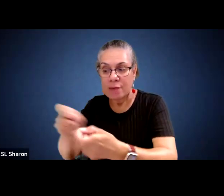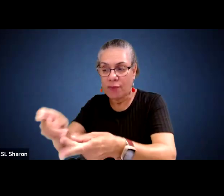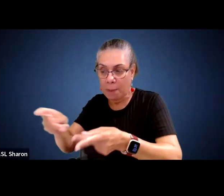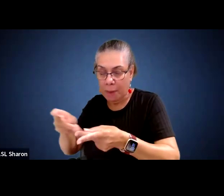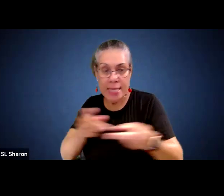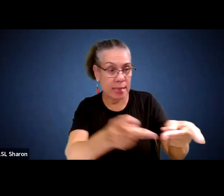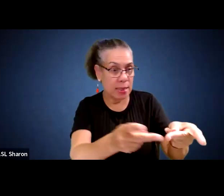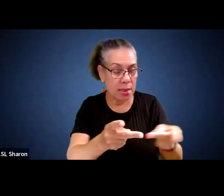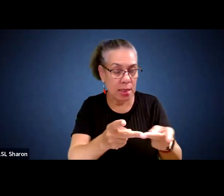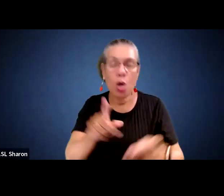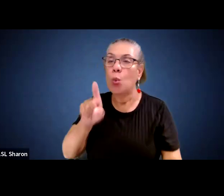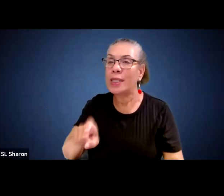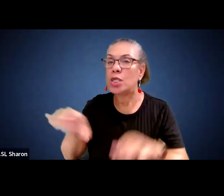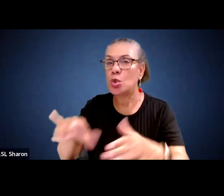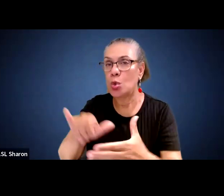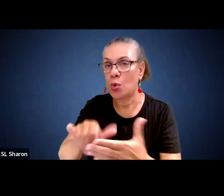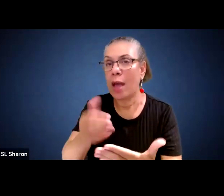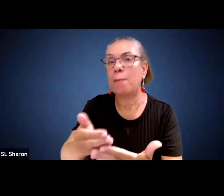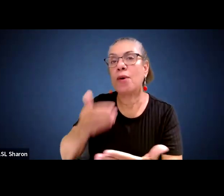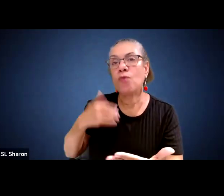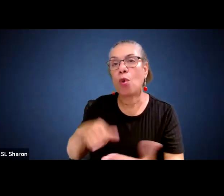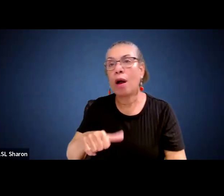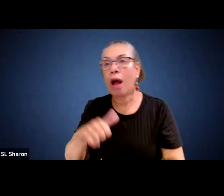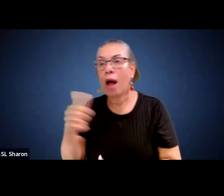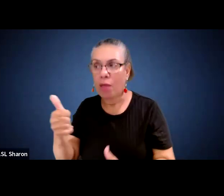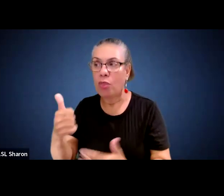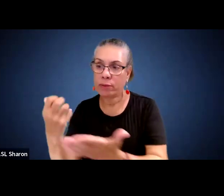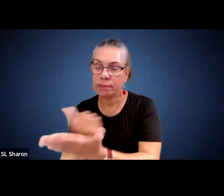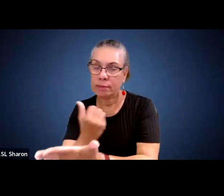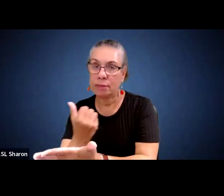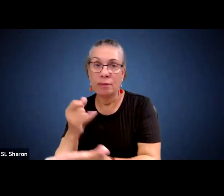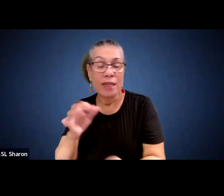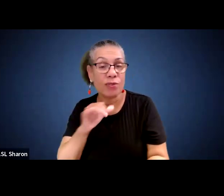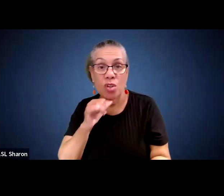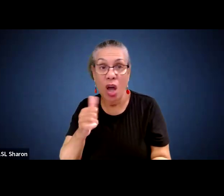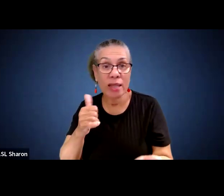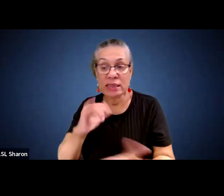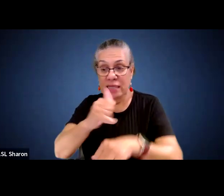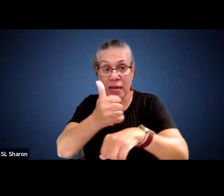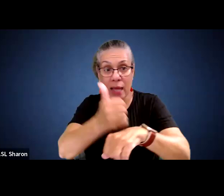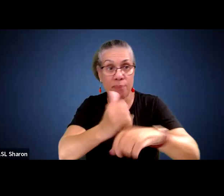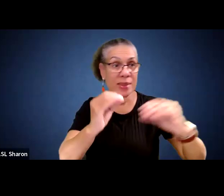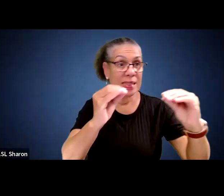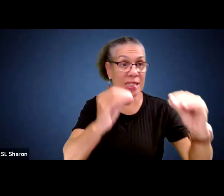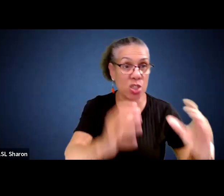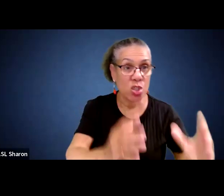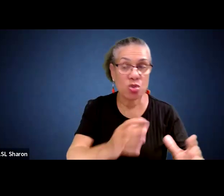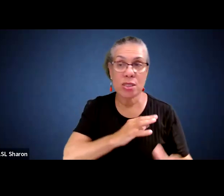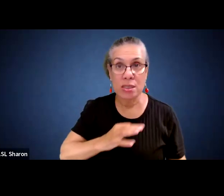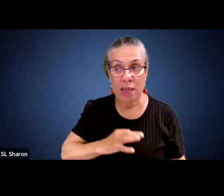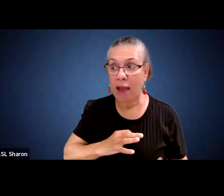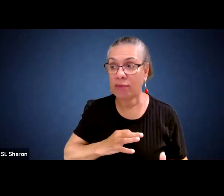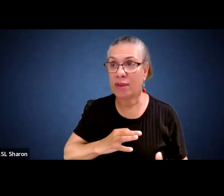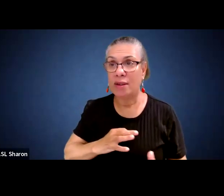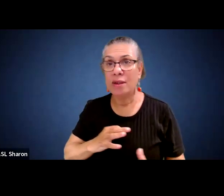that before we do other optimization. Otherwise, students don't have a place to go. So the beauty of EMK is it's going to be